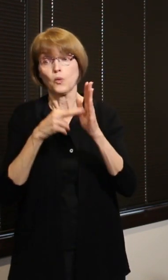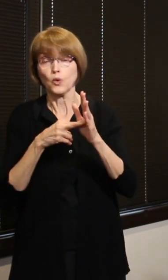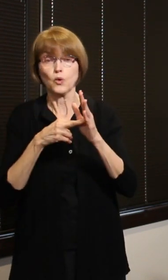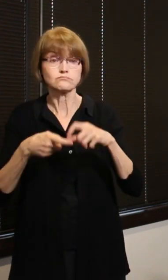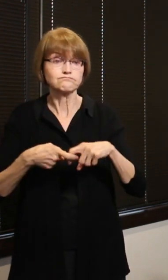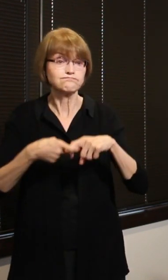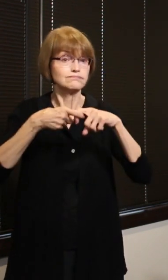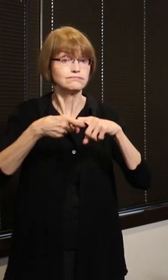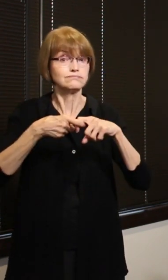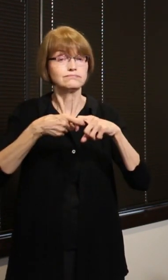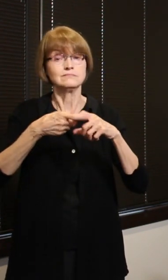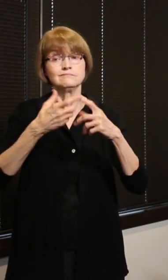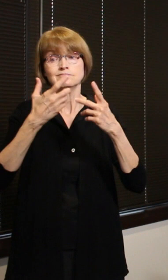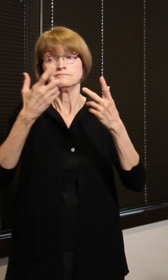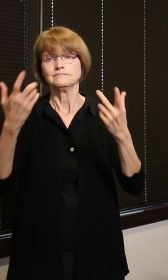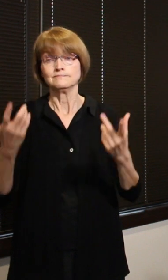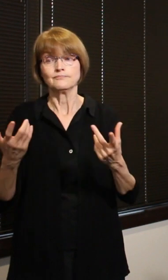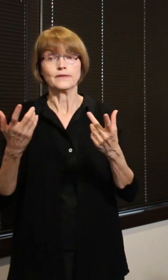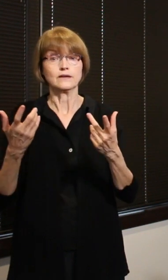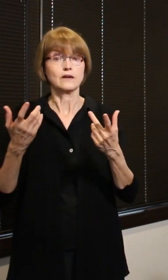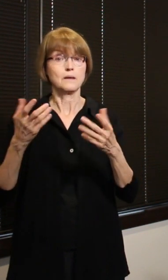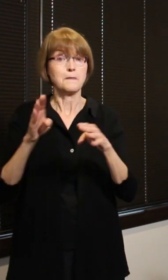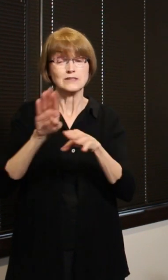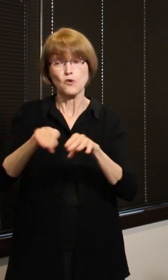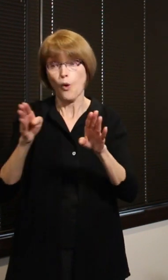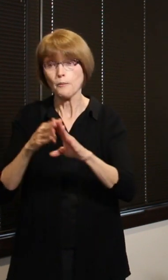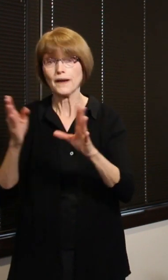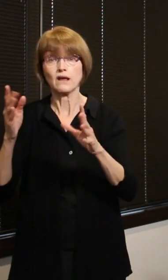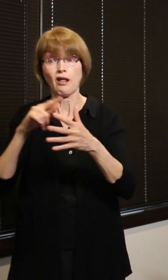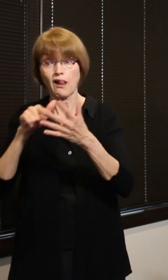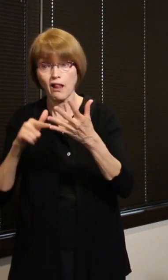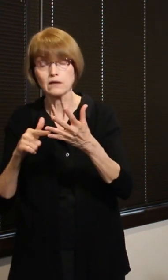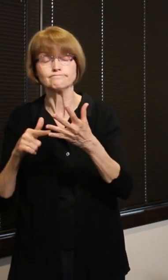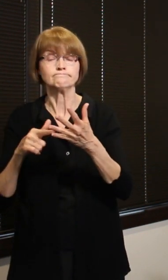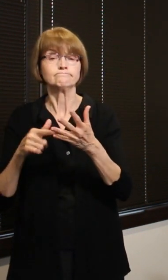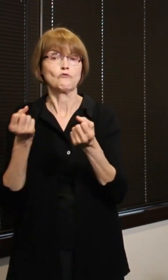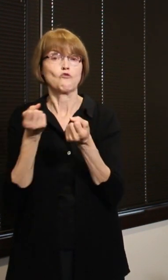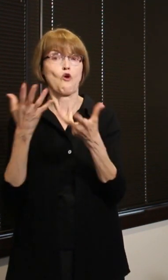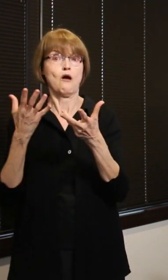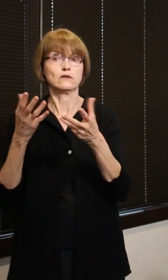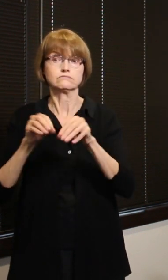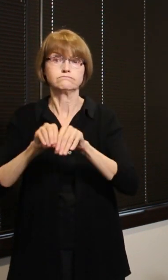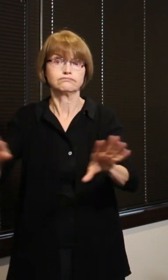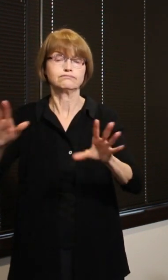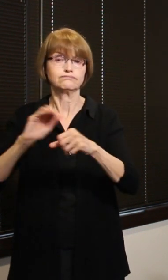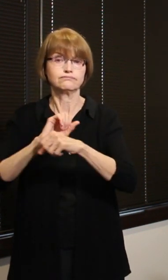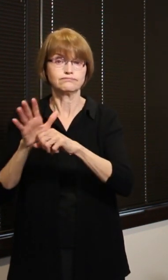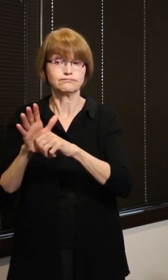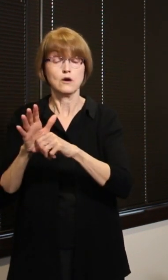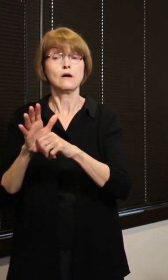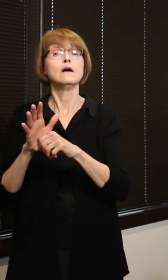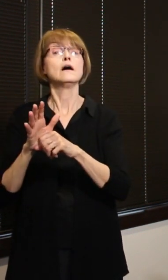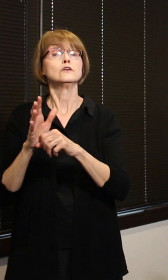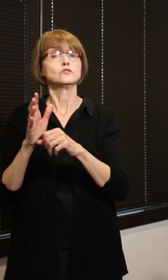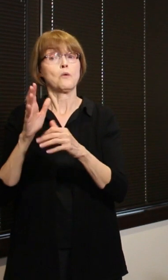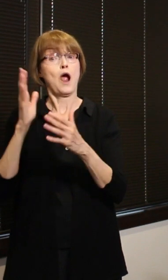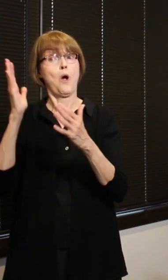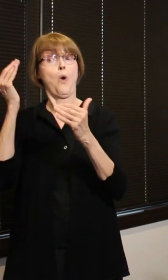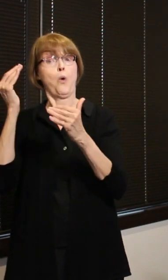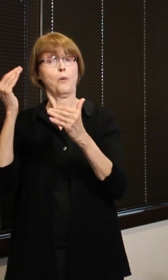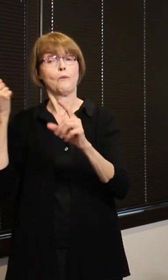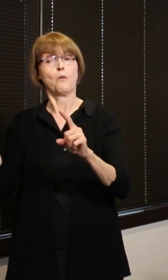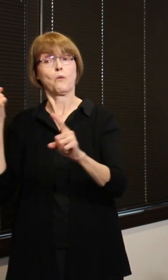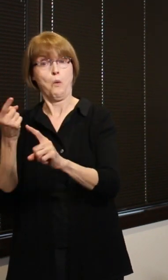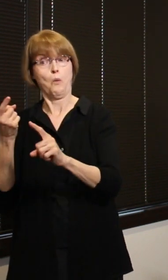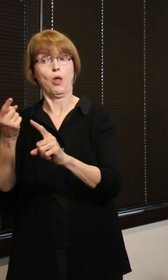in some of our opening of businesses and things like that. Again, hopefully we can get this number down again with